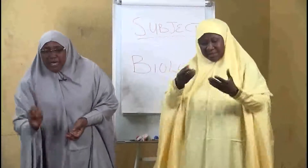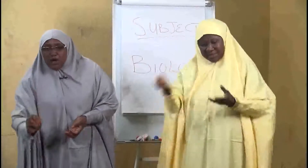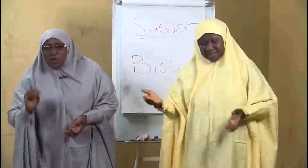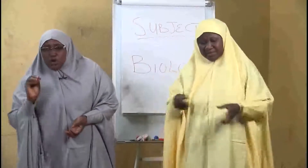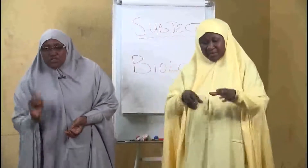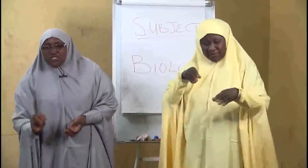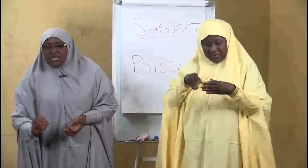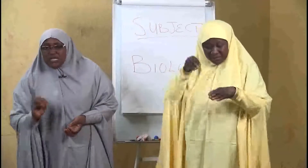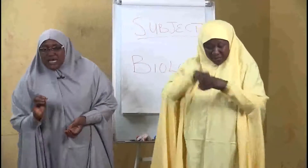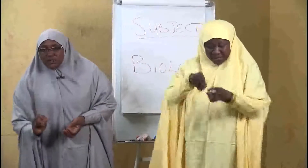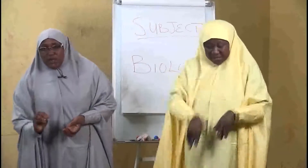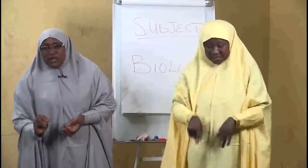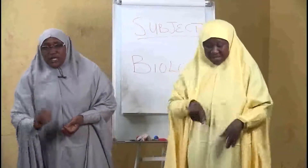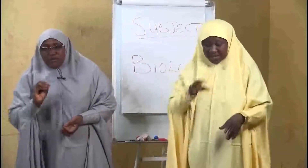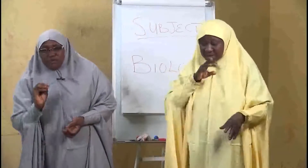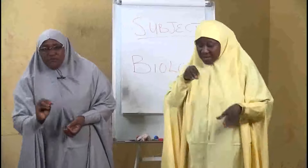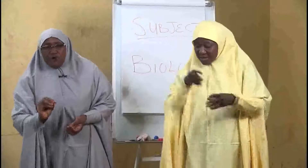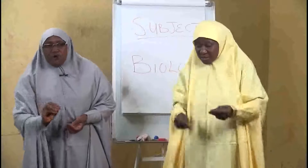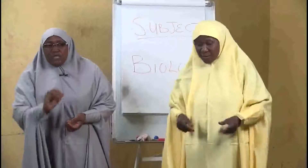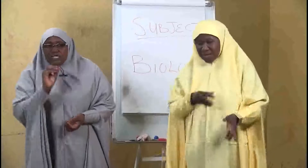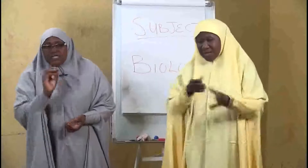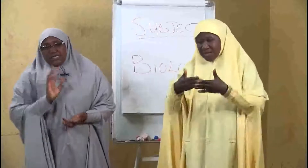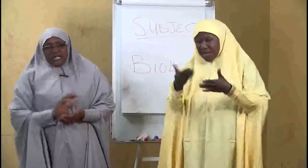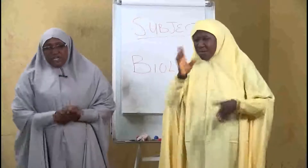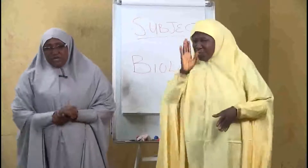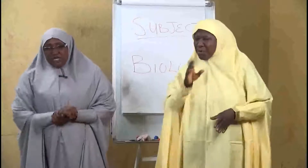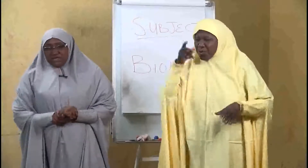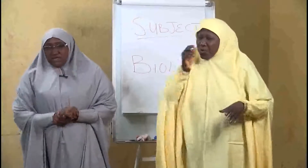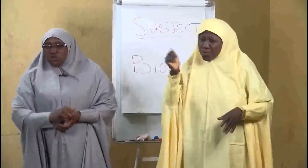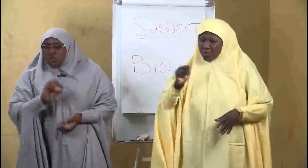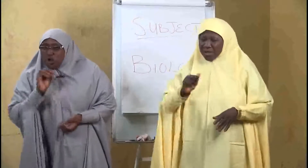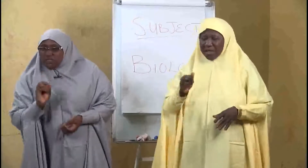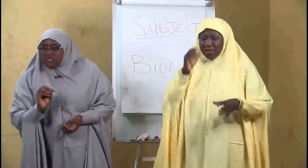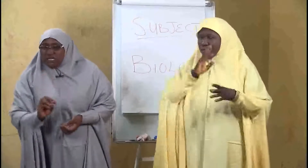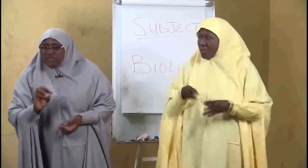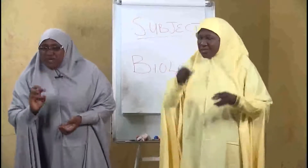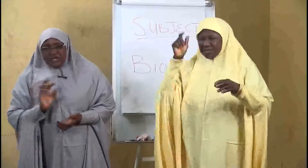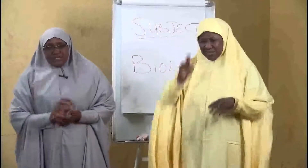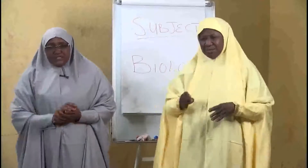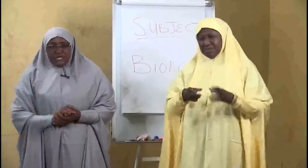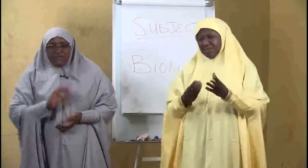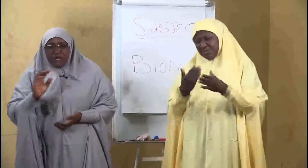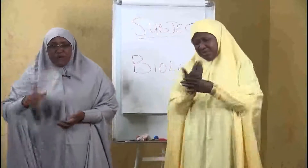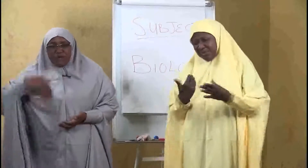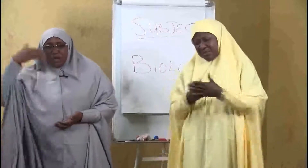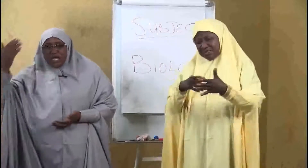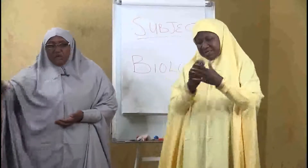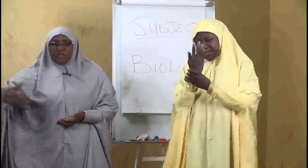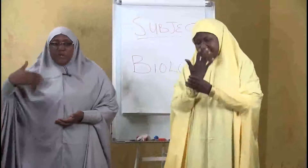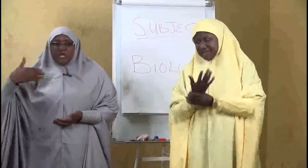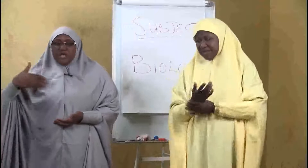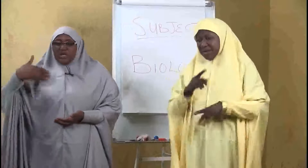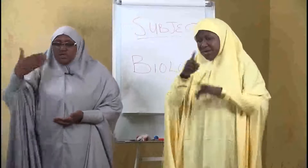be air or oxygen in that soil before the seed can germinate. So oxygen is very necessary. If you can remember when